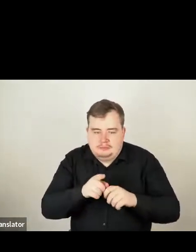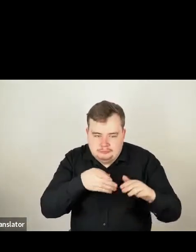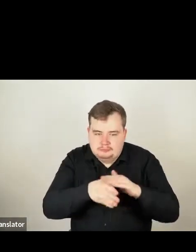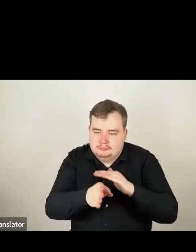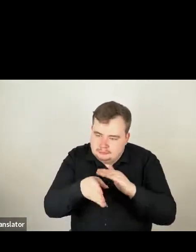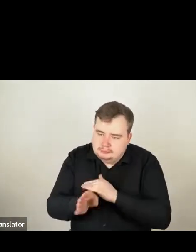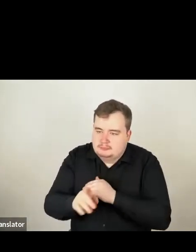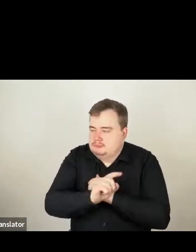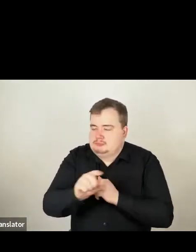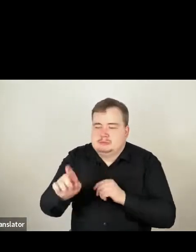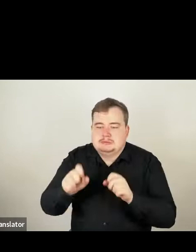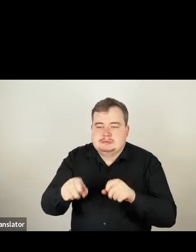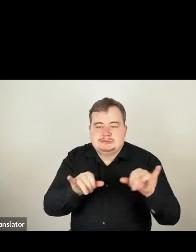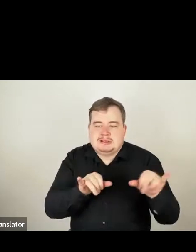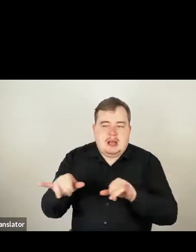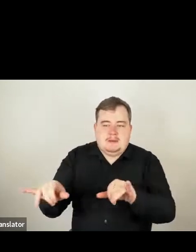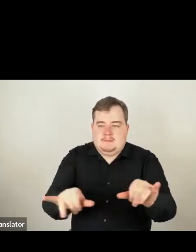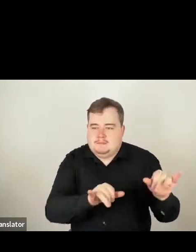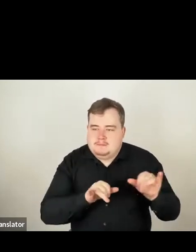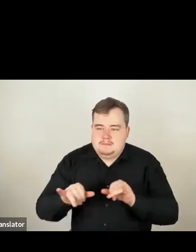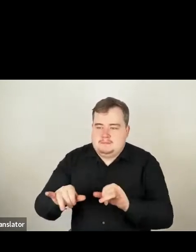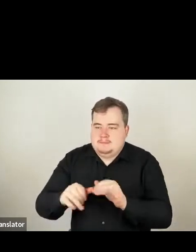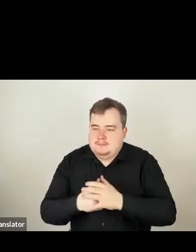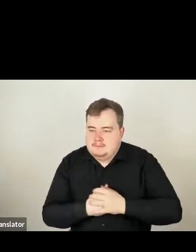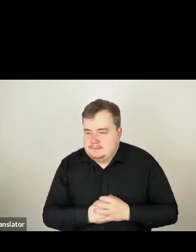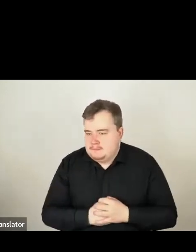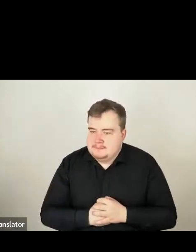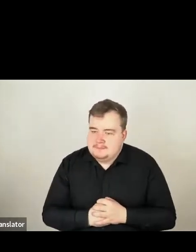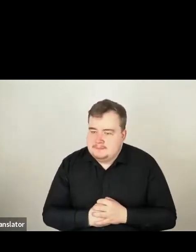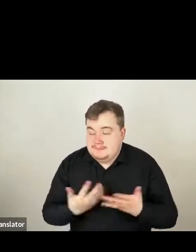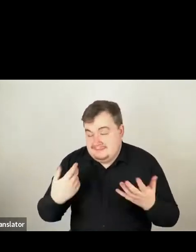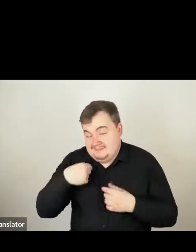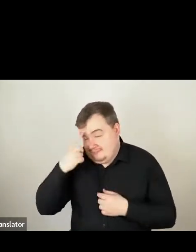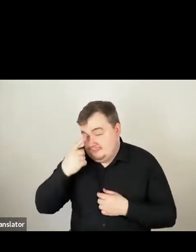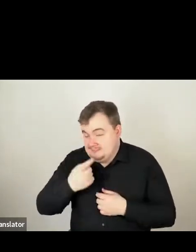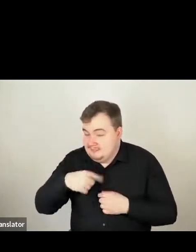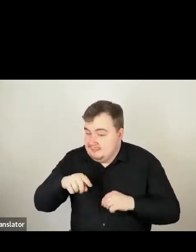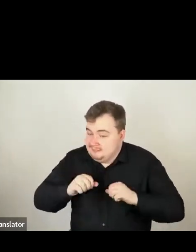mind these challenges, have tried to